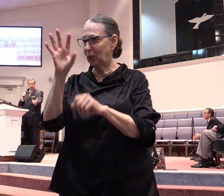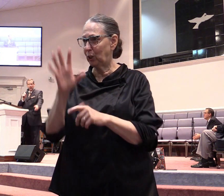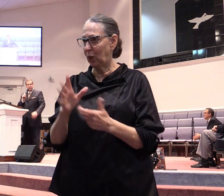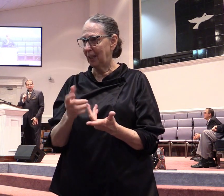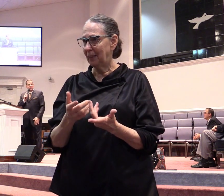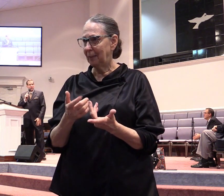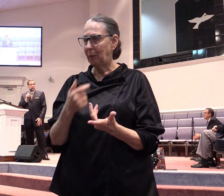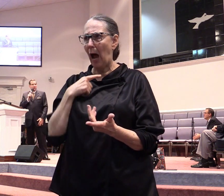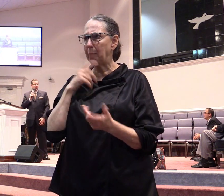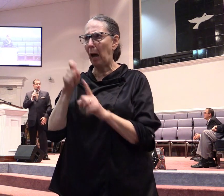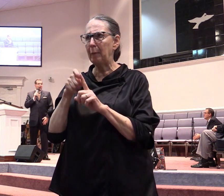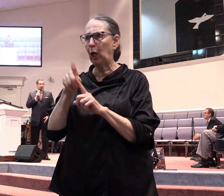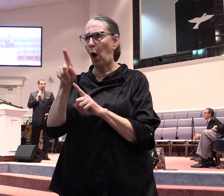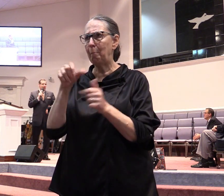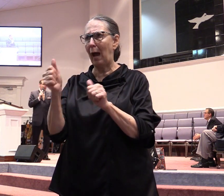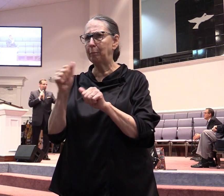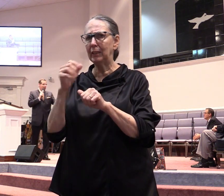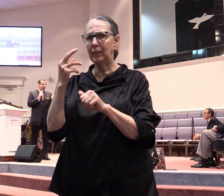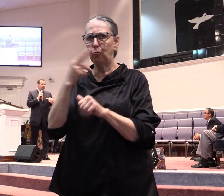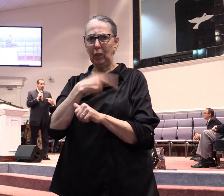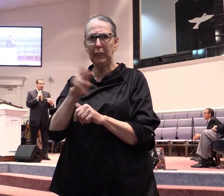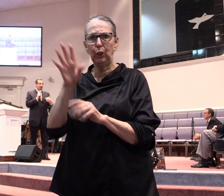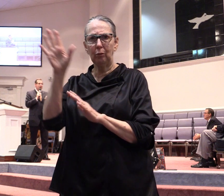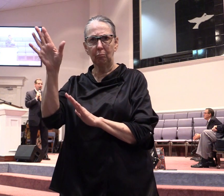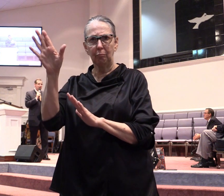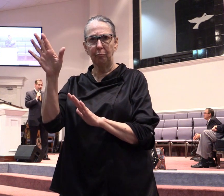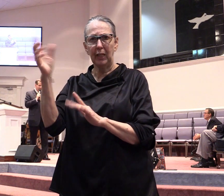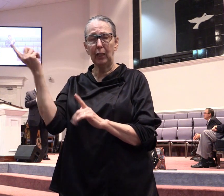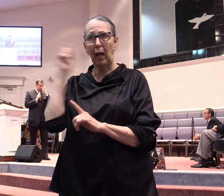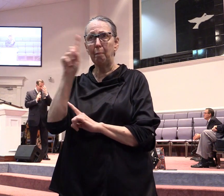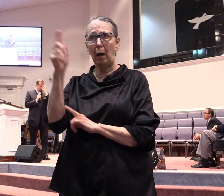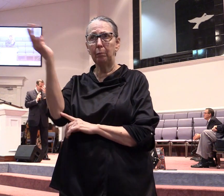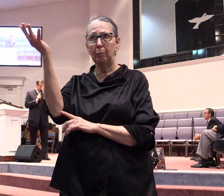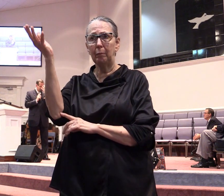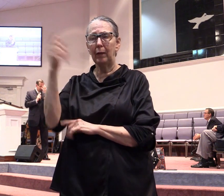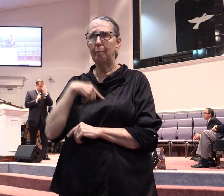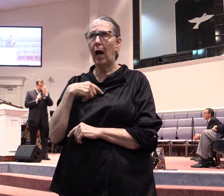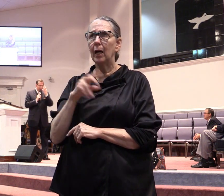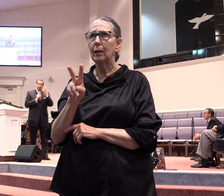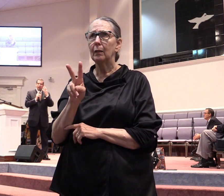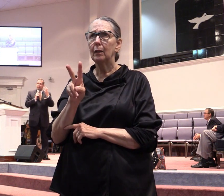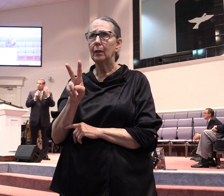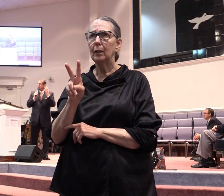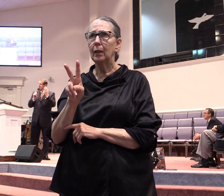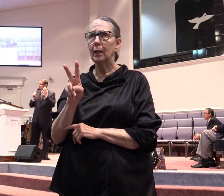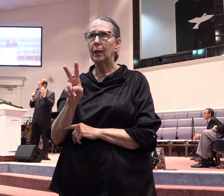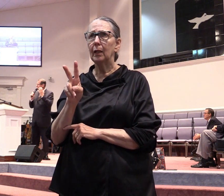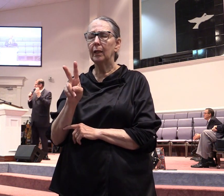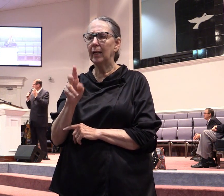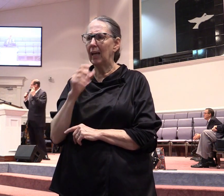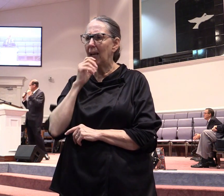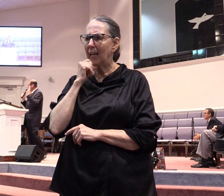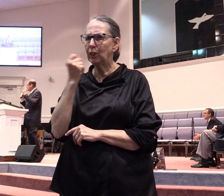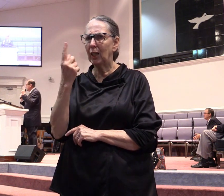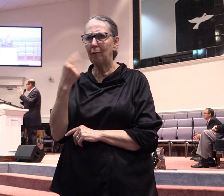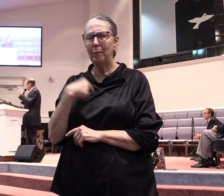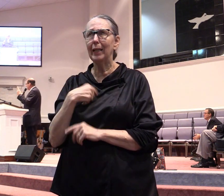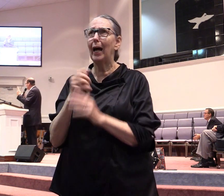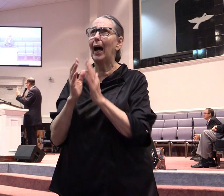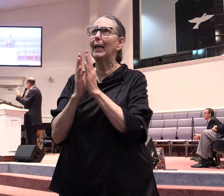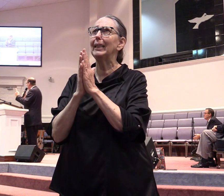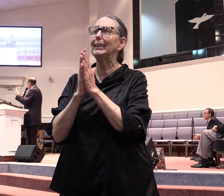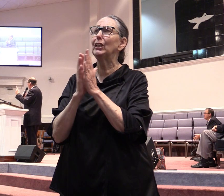I'm not knocking the Baptist preacher. He came up to do the best he could, and I put my face in my little hands at the age of 11, and I said,